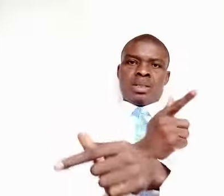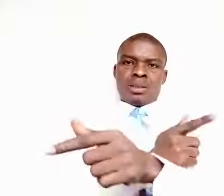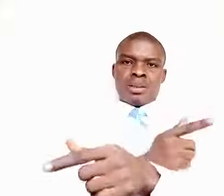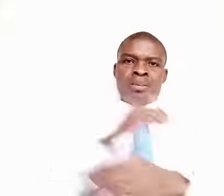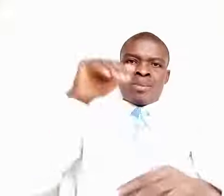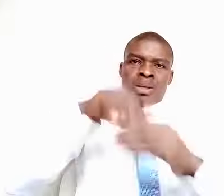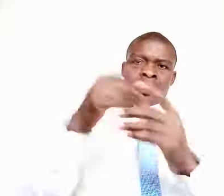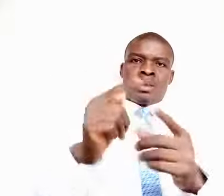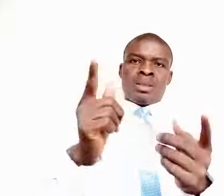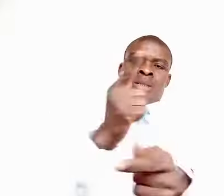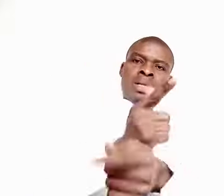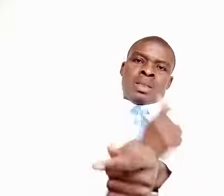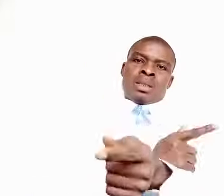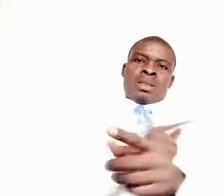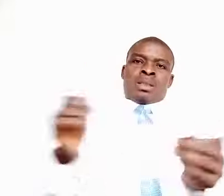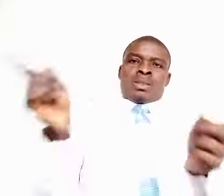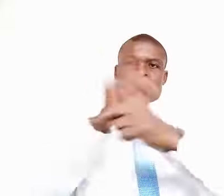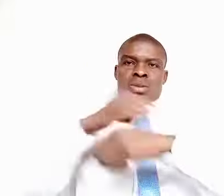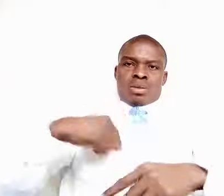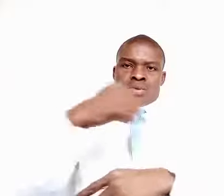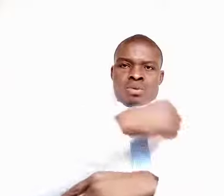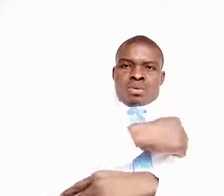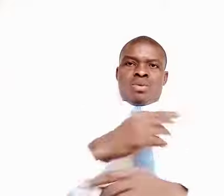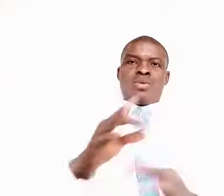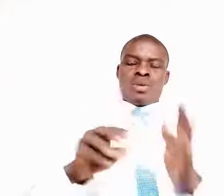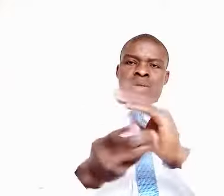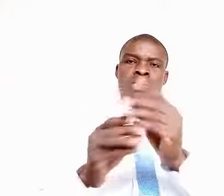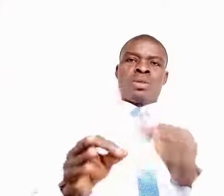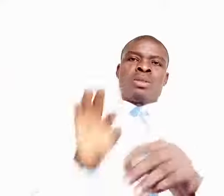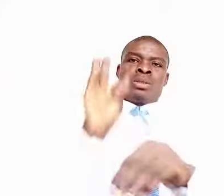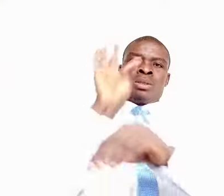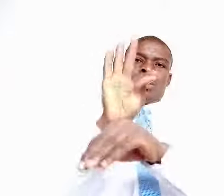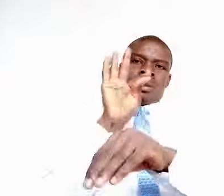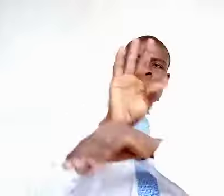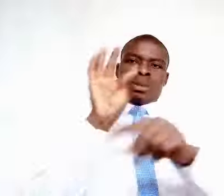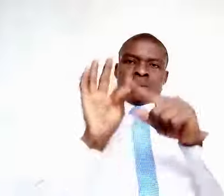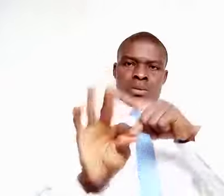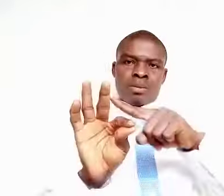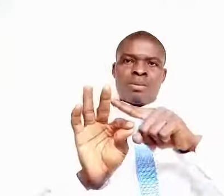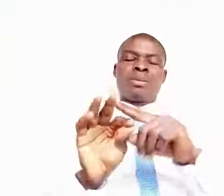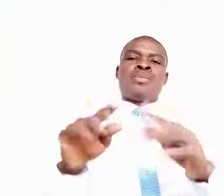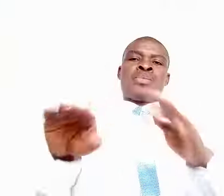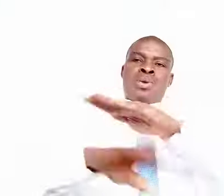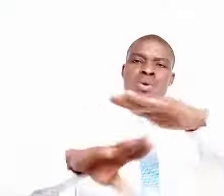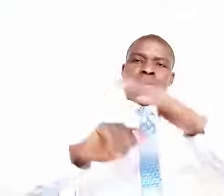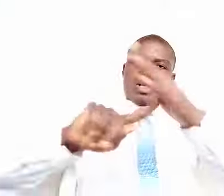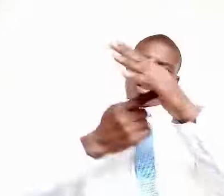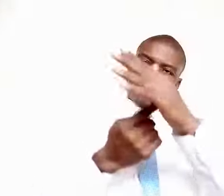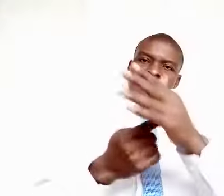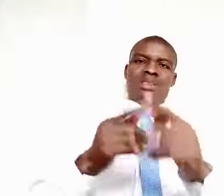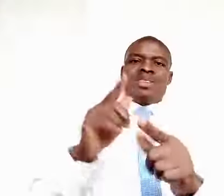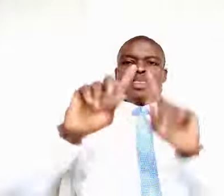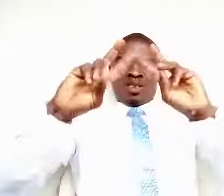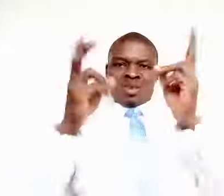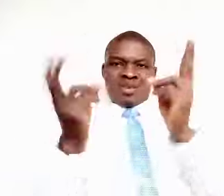lesson today, we will discuss fractions. Under this topic, we shall learn the meaning and